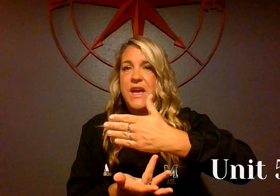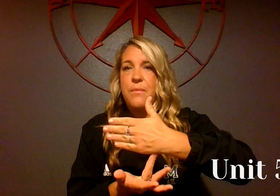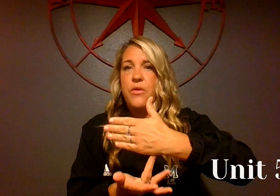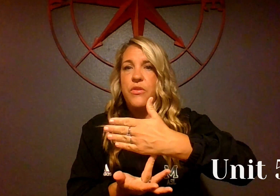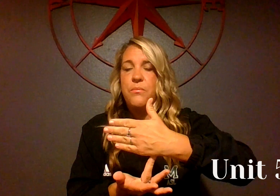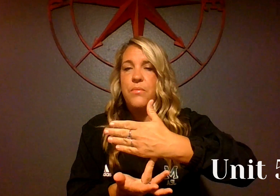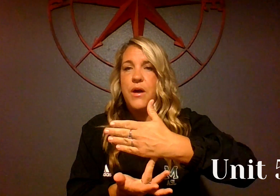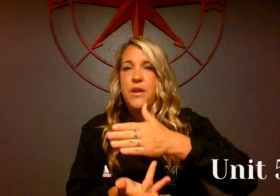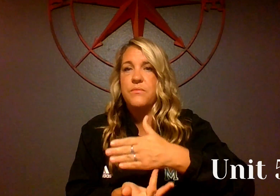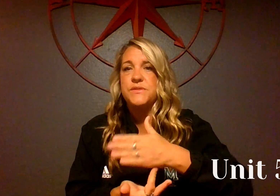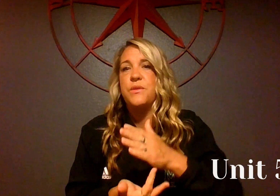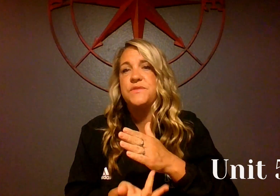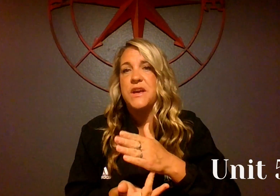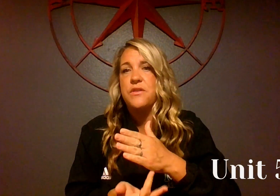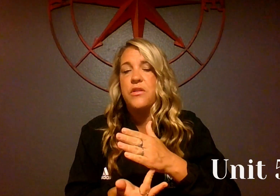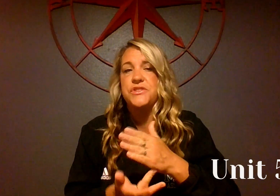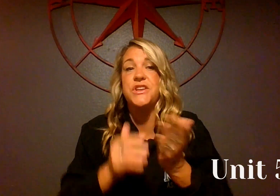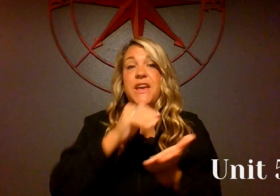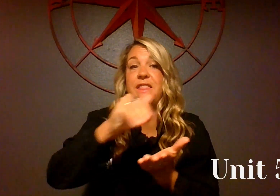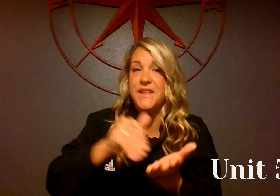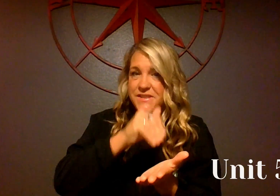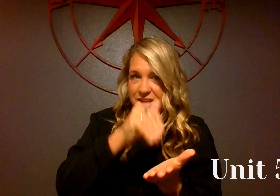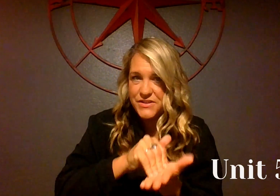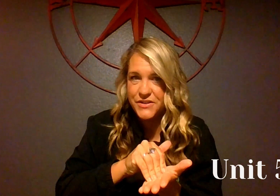tap on the bottom. So we have technology and then center.